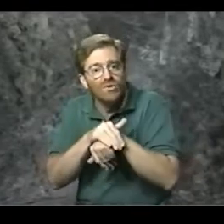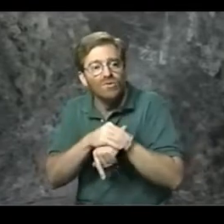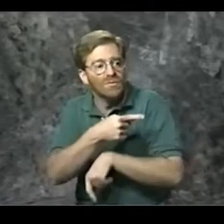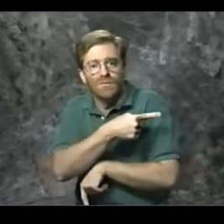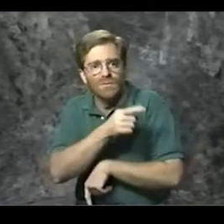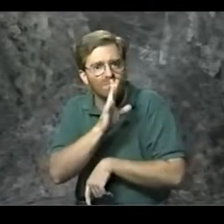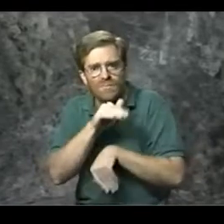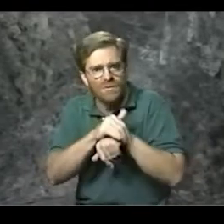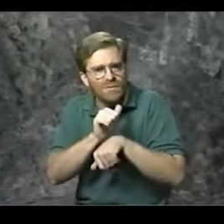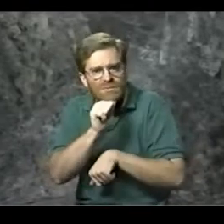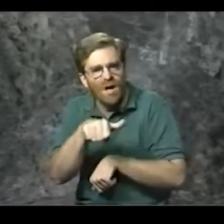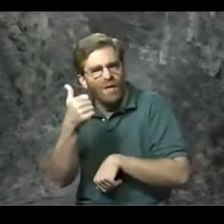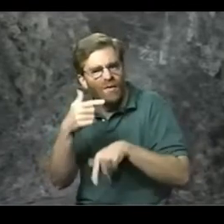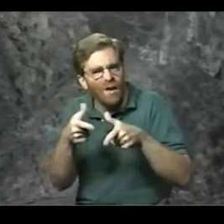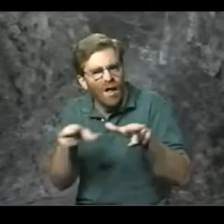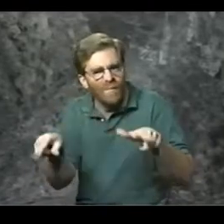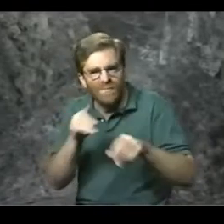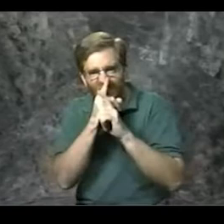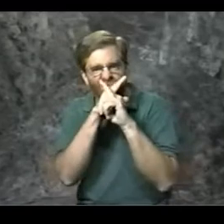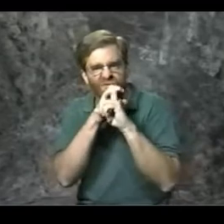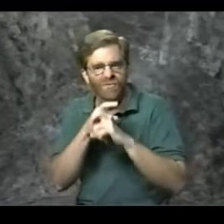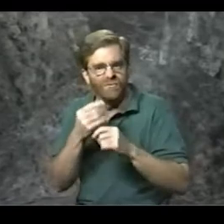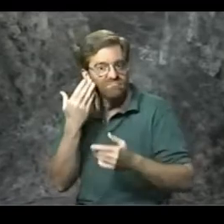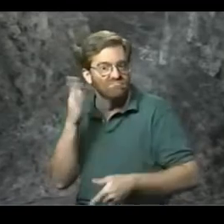And the blind guy, he had to